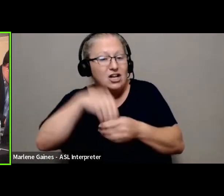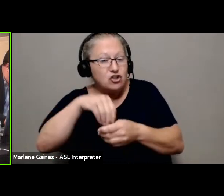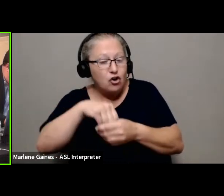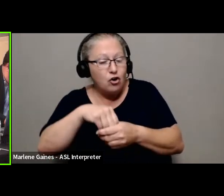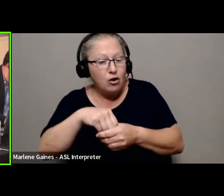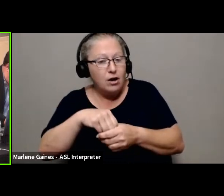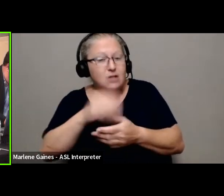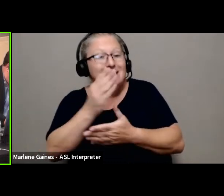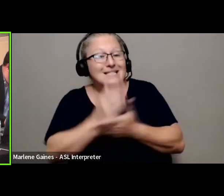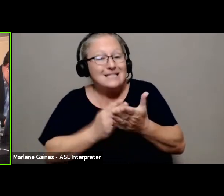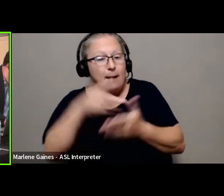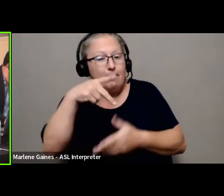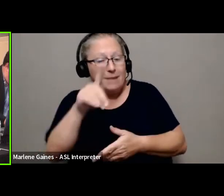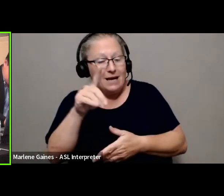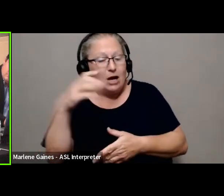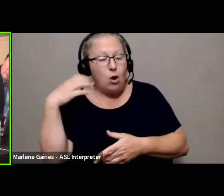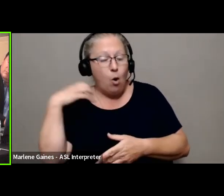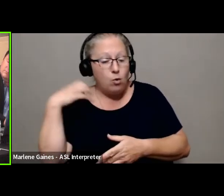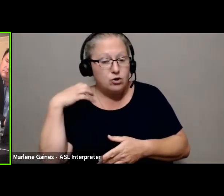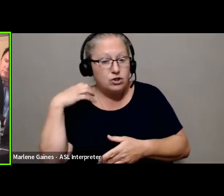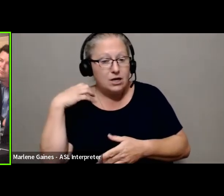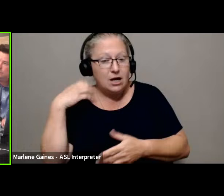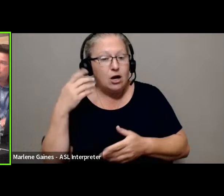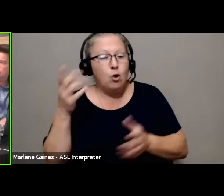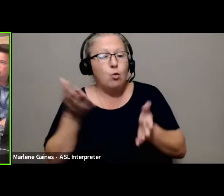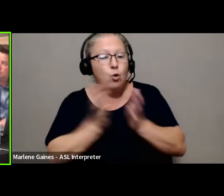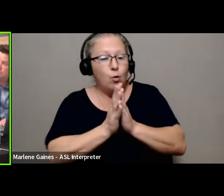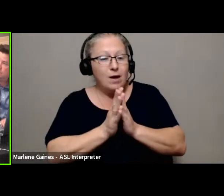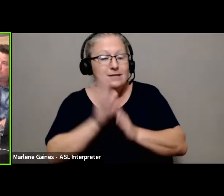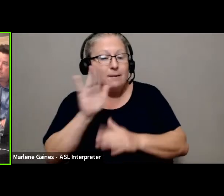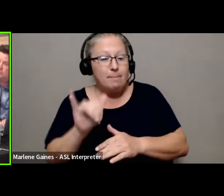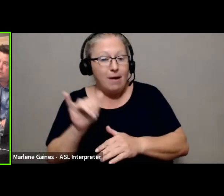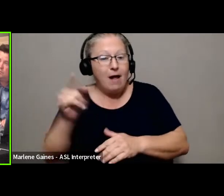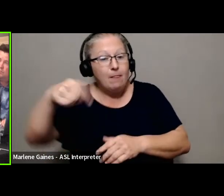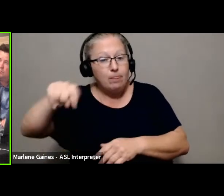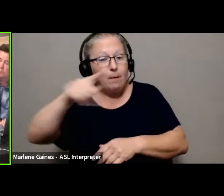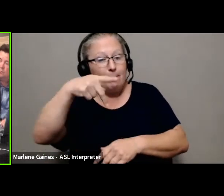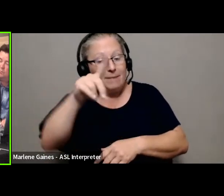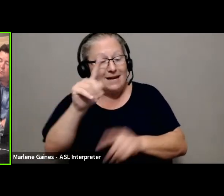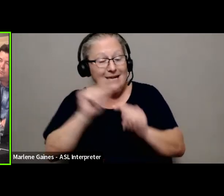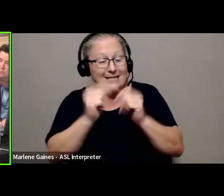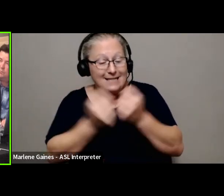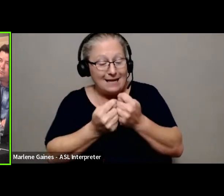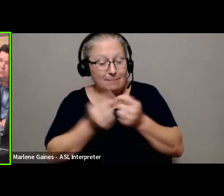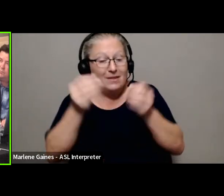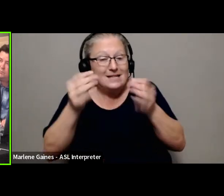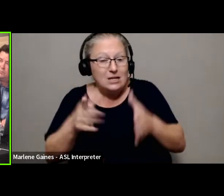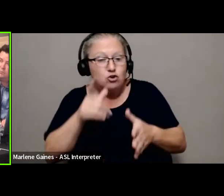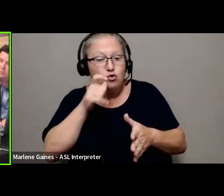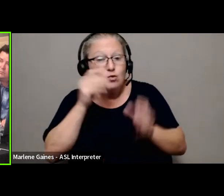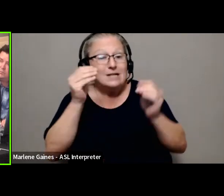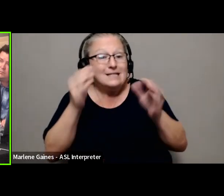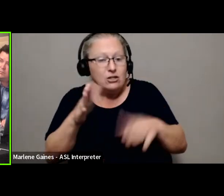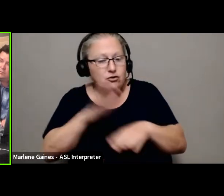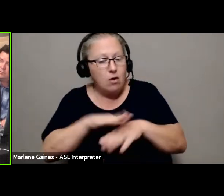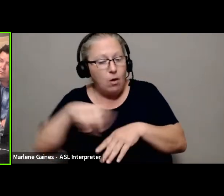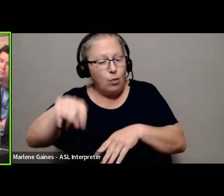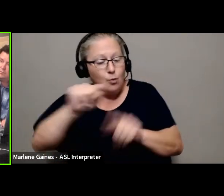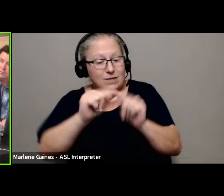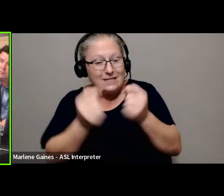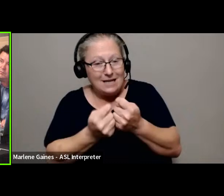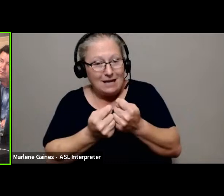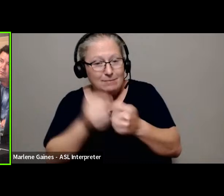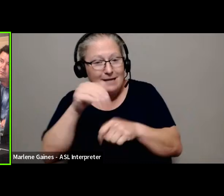So some PD coaching, which was requested by those PD teams, the teachers who are teachers on those teams